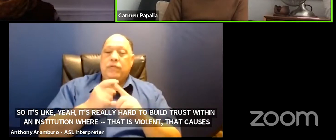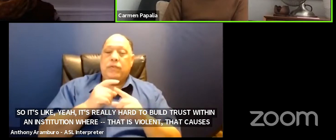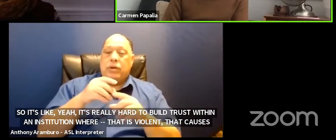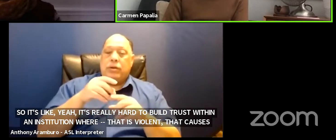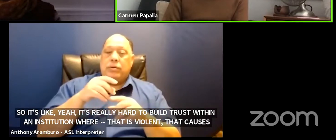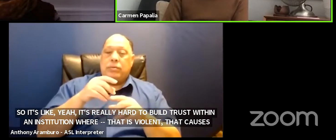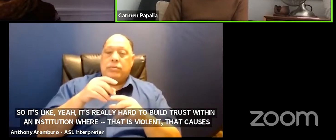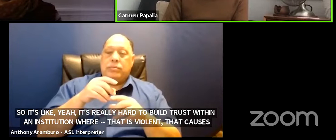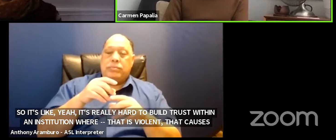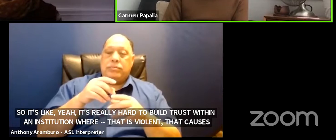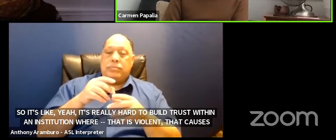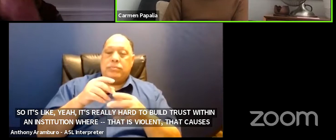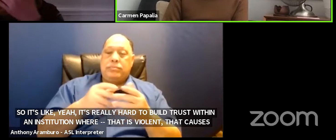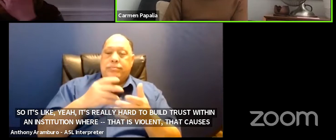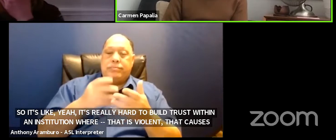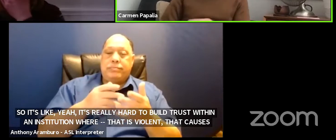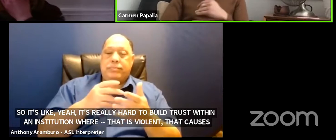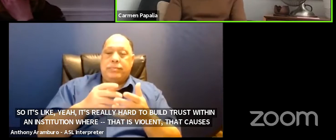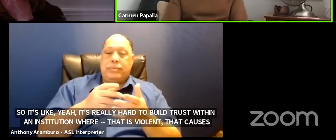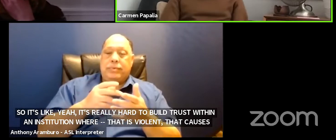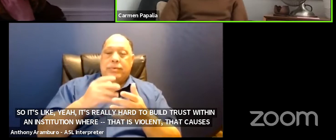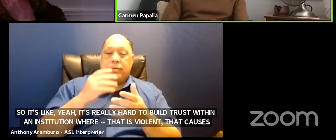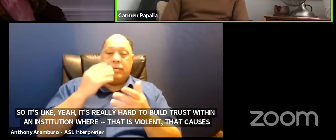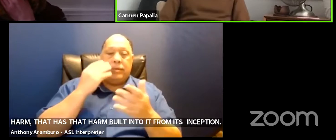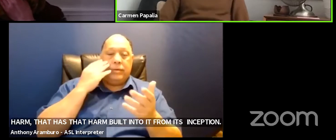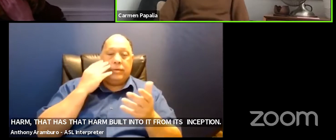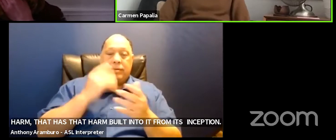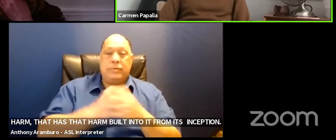inception. Yeah.